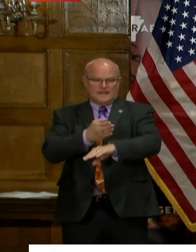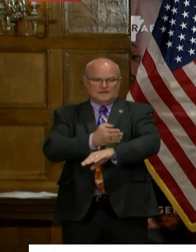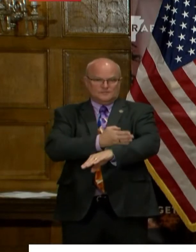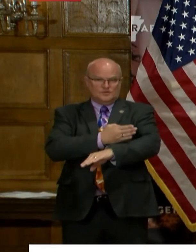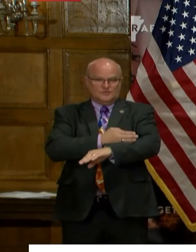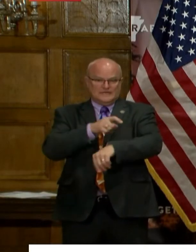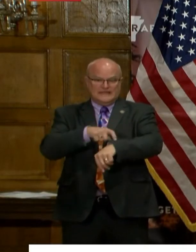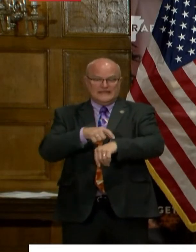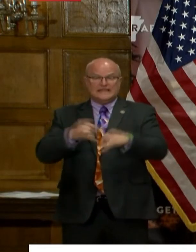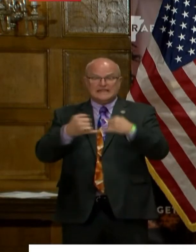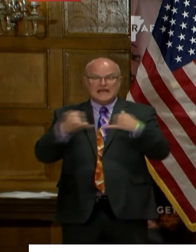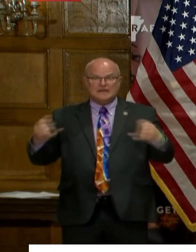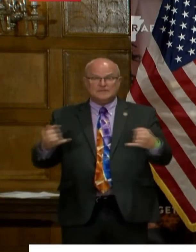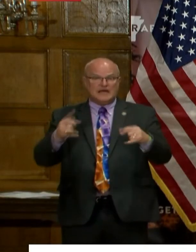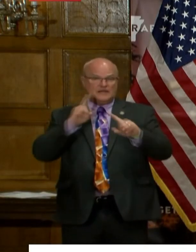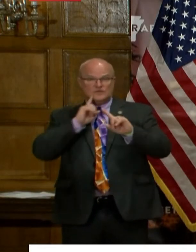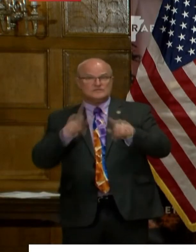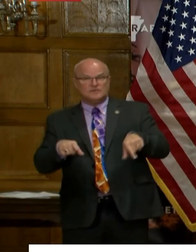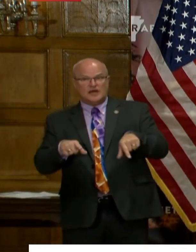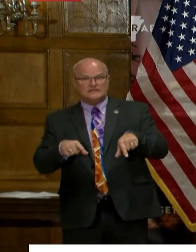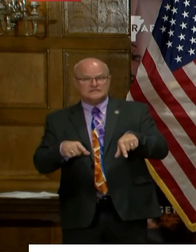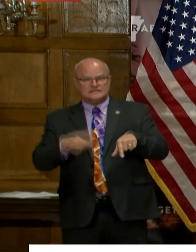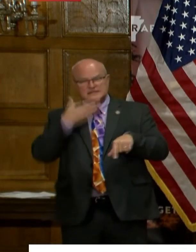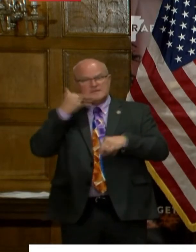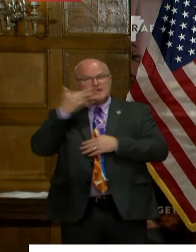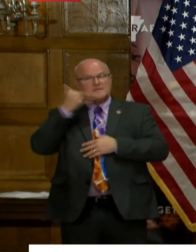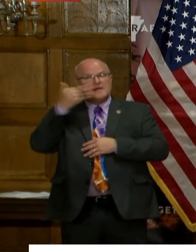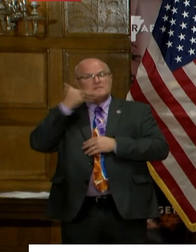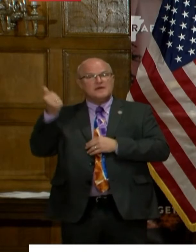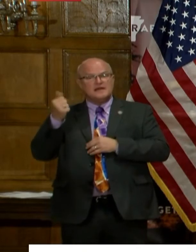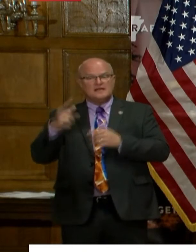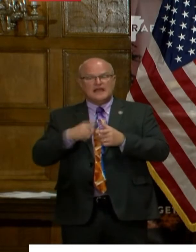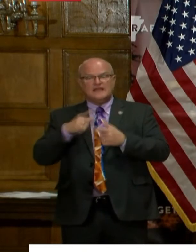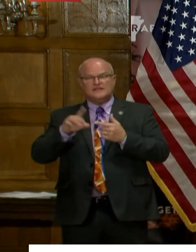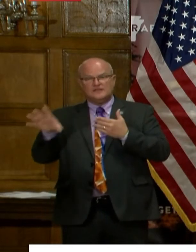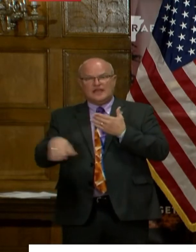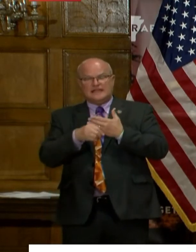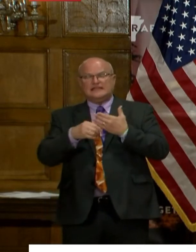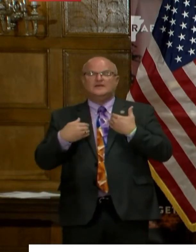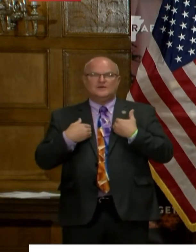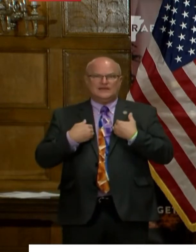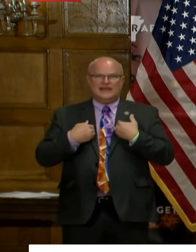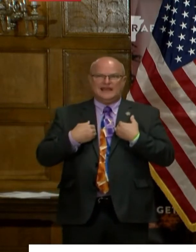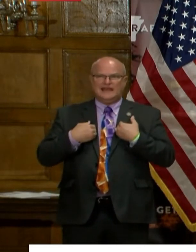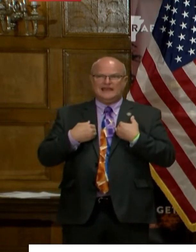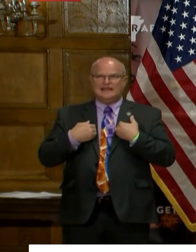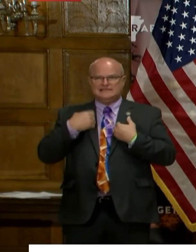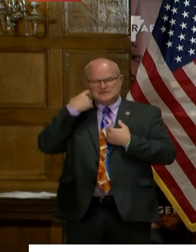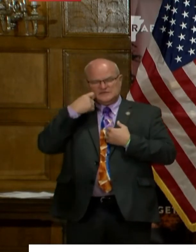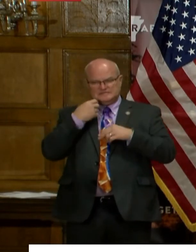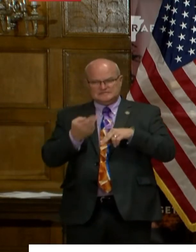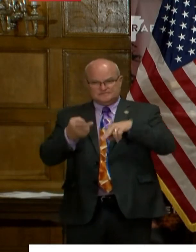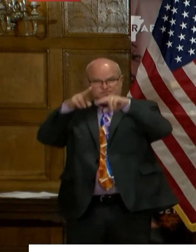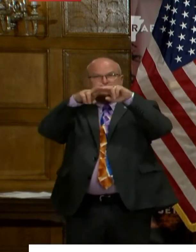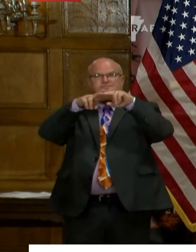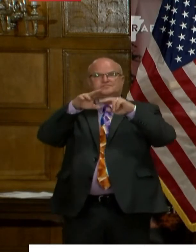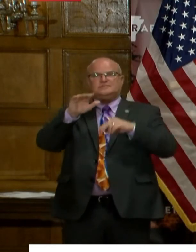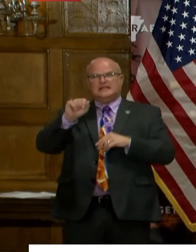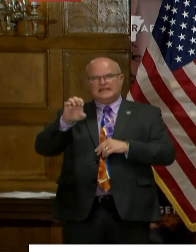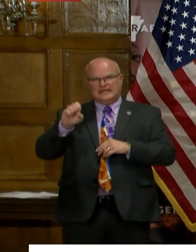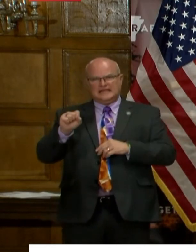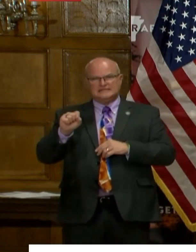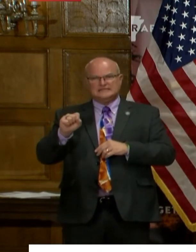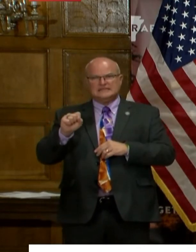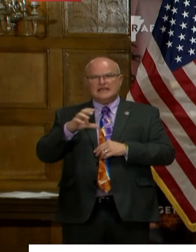in the timelines and the responses. Then you add to that, we've had a very recent increase in cases,